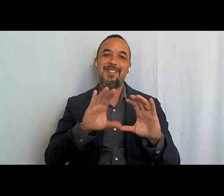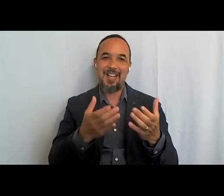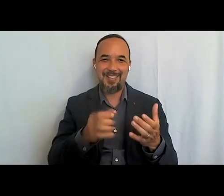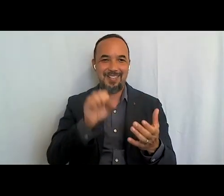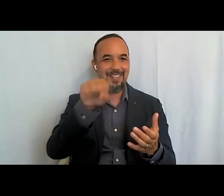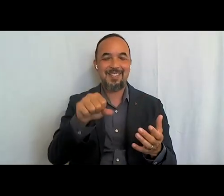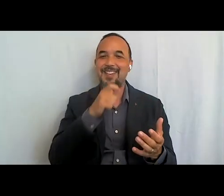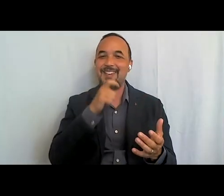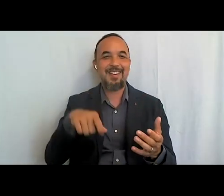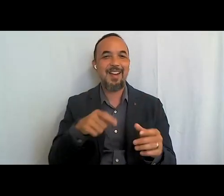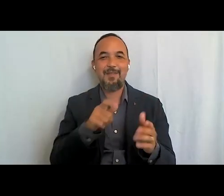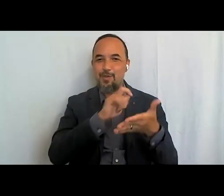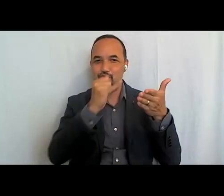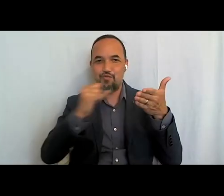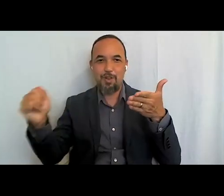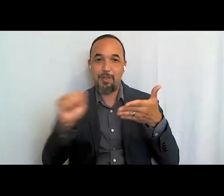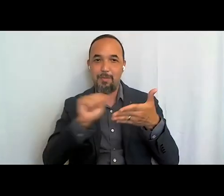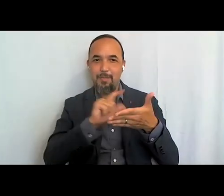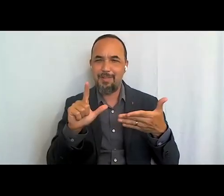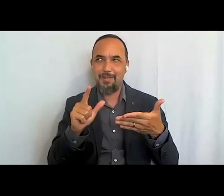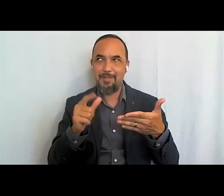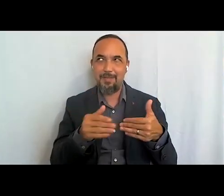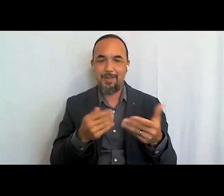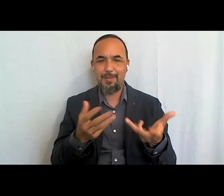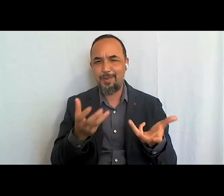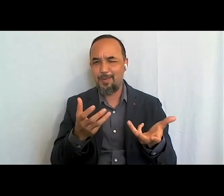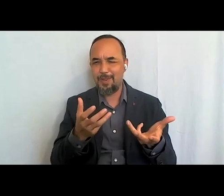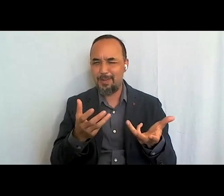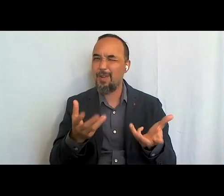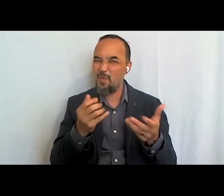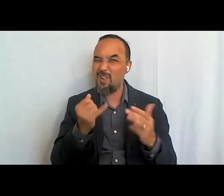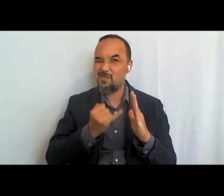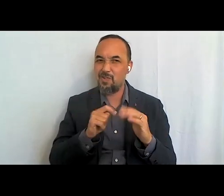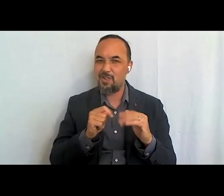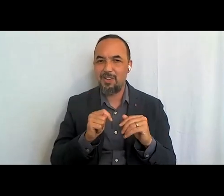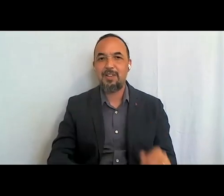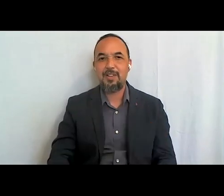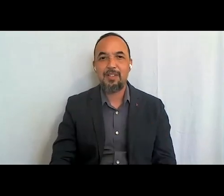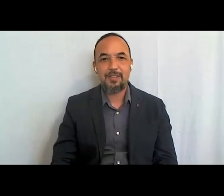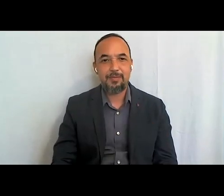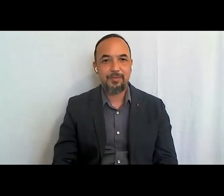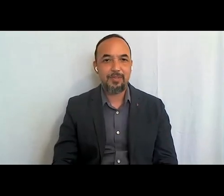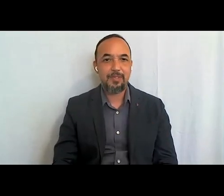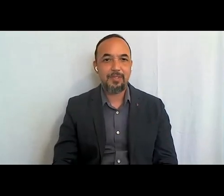draw the rest of them out. Although I kind of want to do it just for fun. Maybe I'll just do